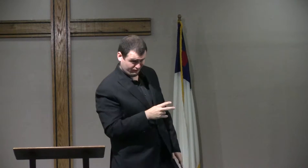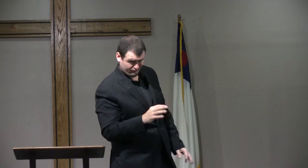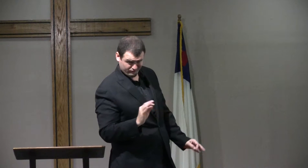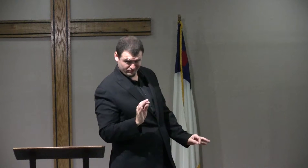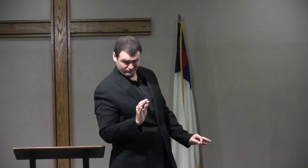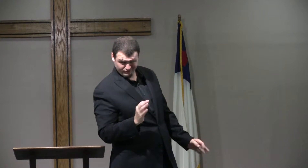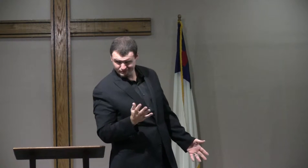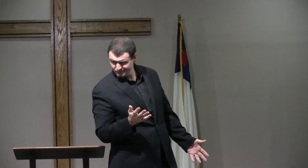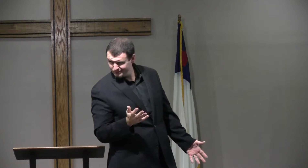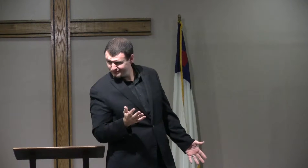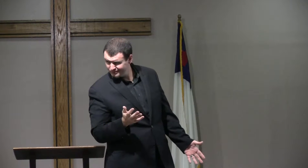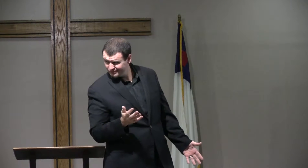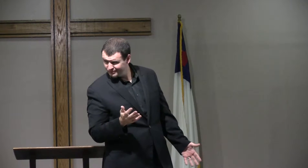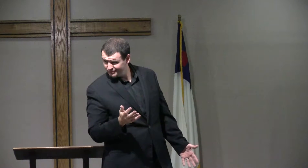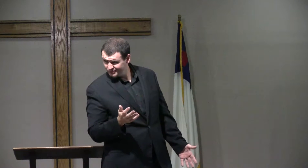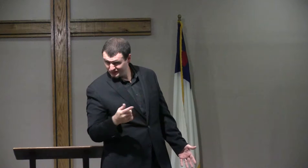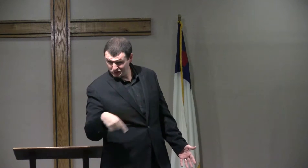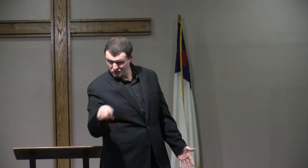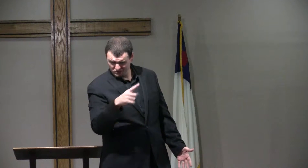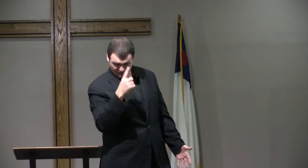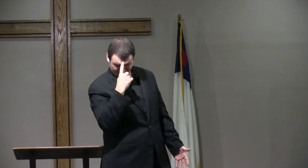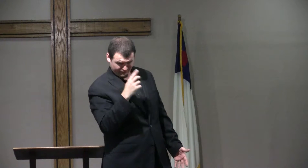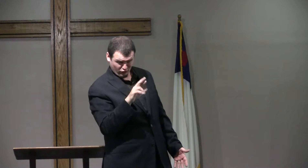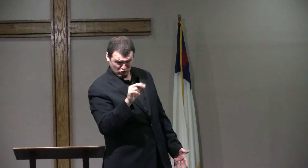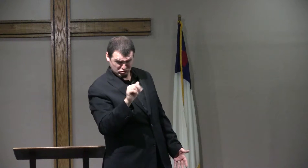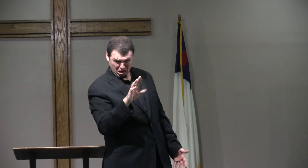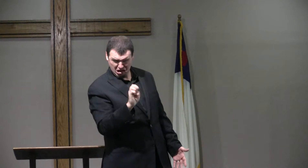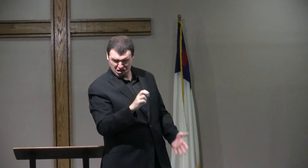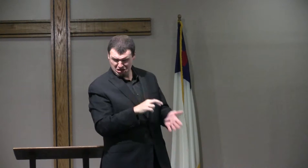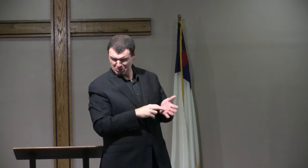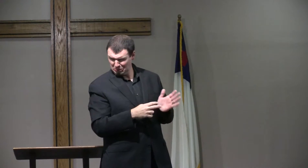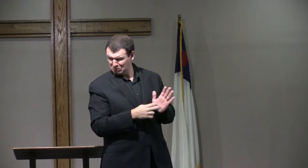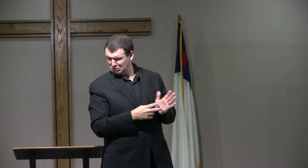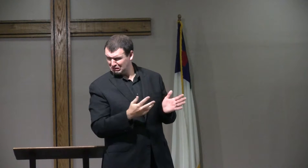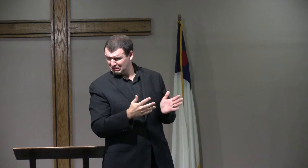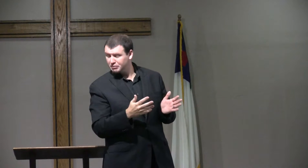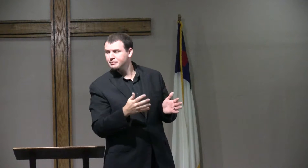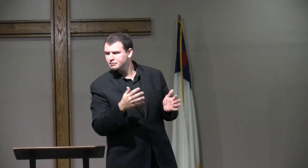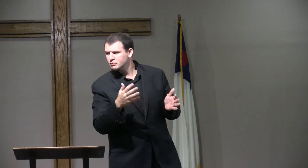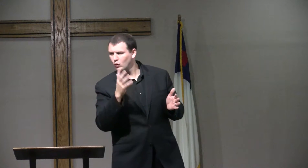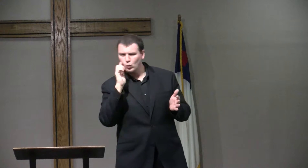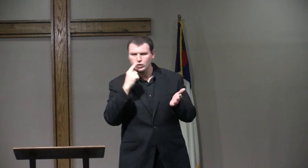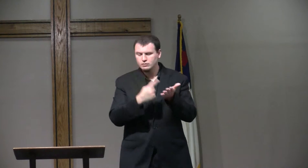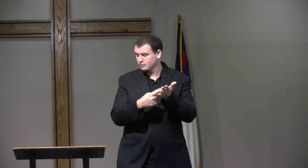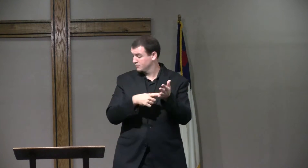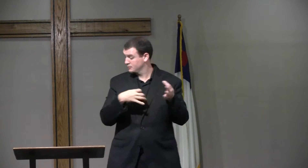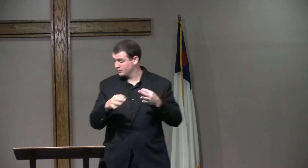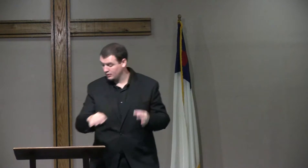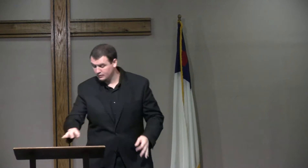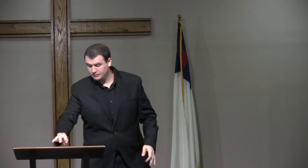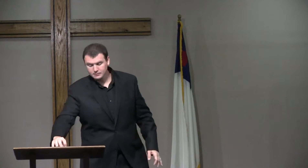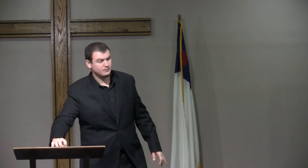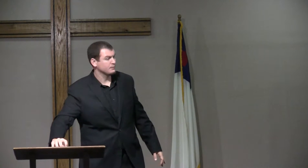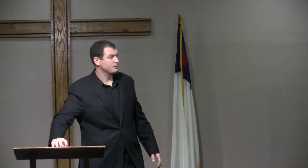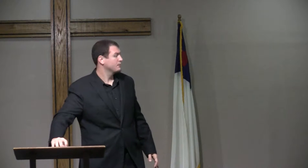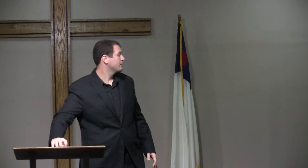Jesus says these 3 things. Maybe you're thinking, okay, what does Raka mean? We'll talk about